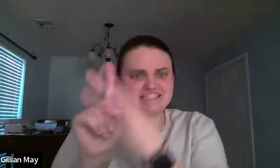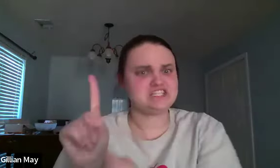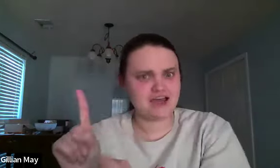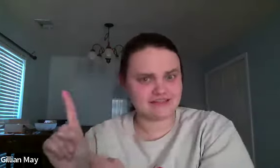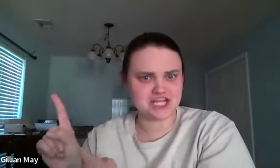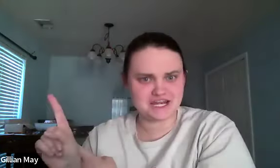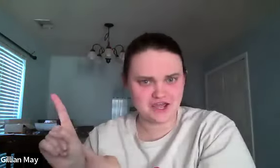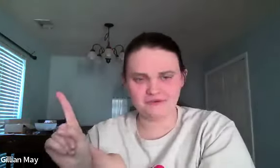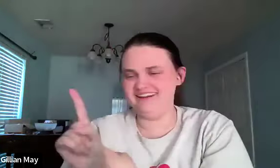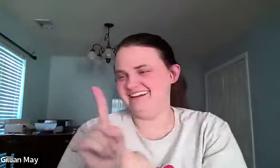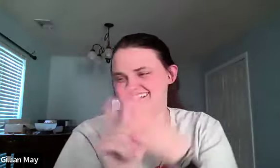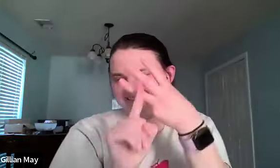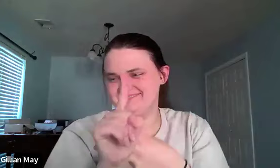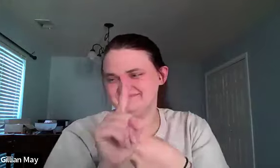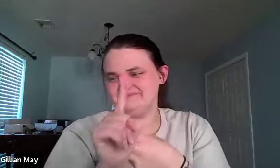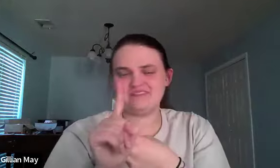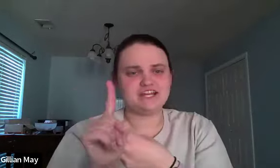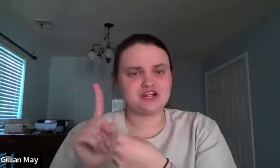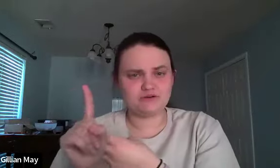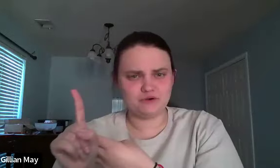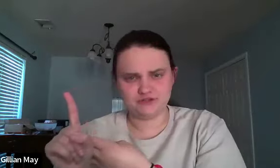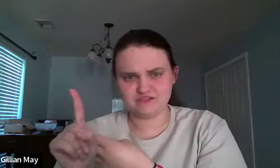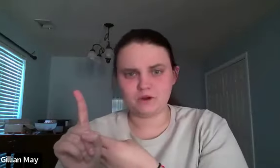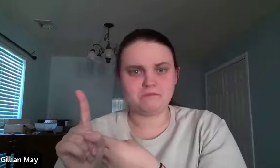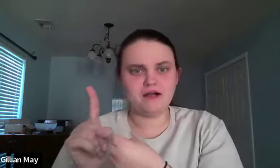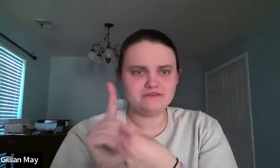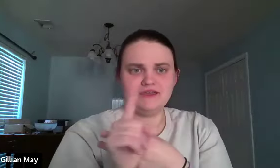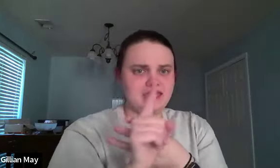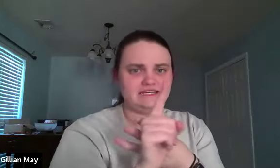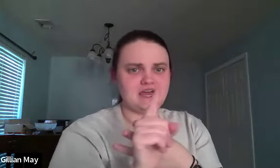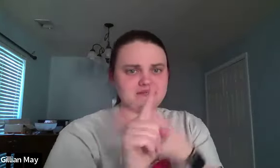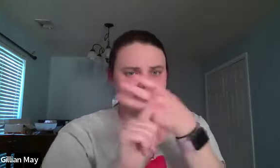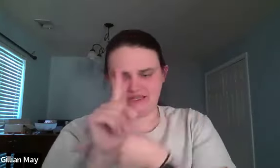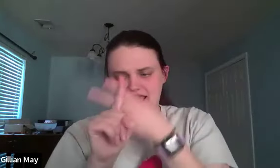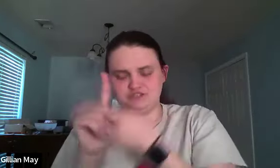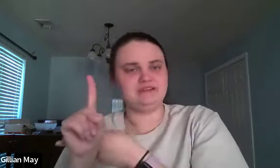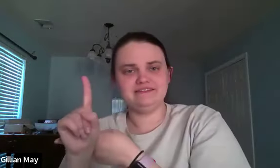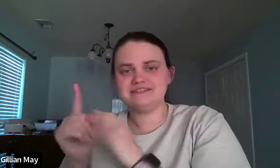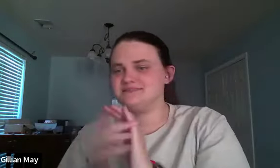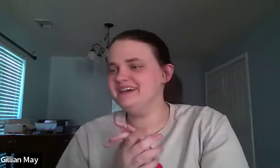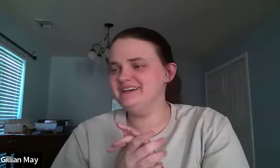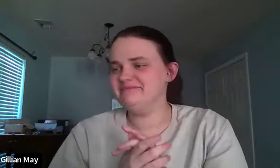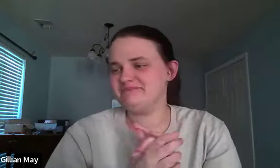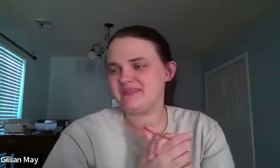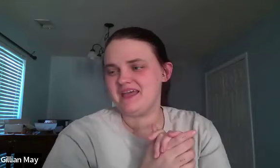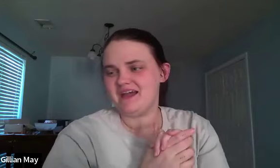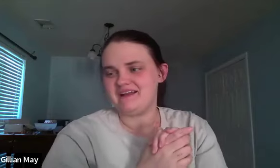It's a challenge, I know. I try to avoid using the word month anytime because I'm like, I don't like this. All right,